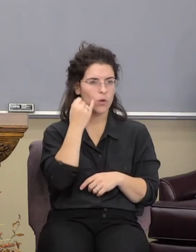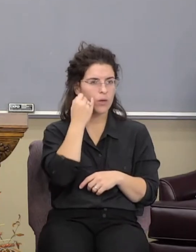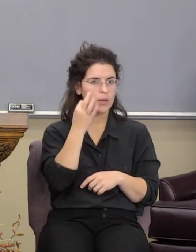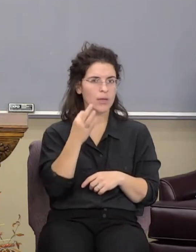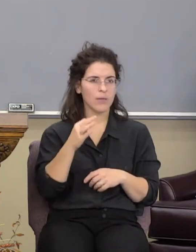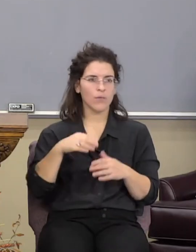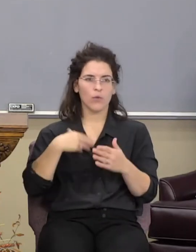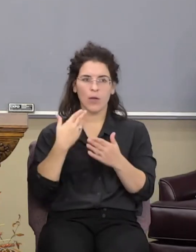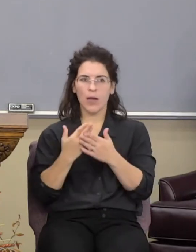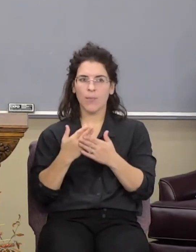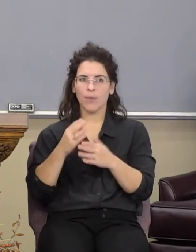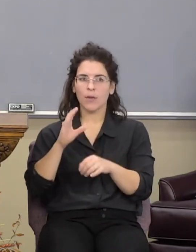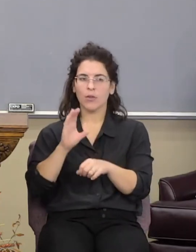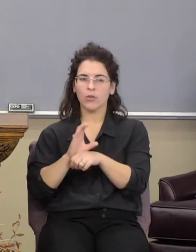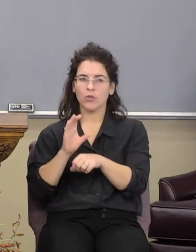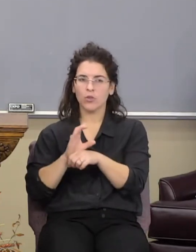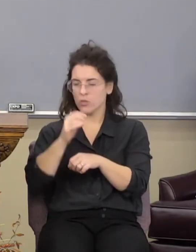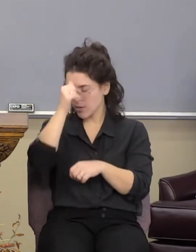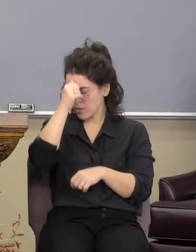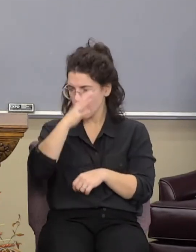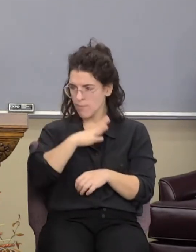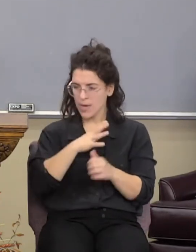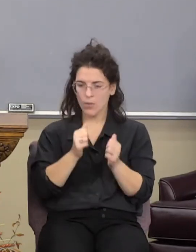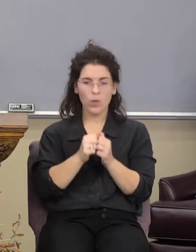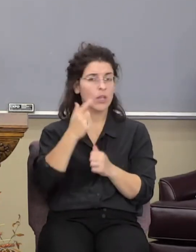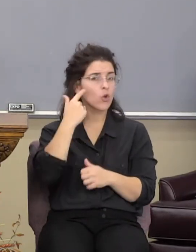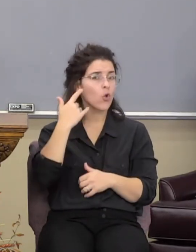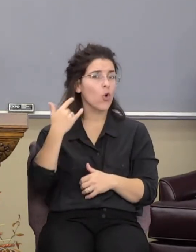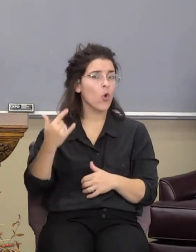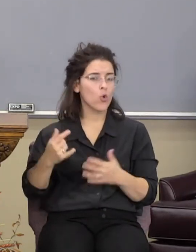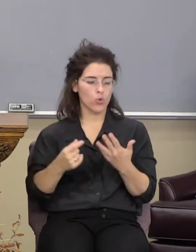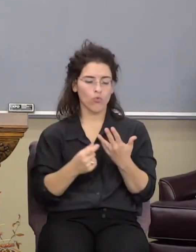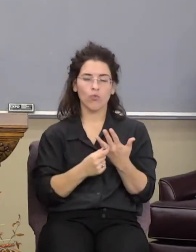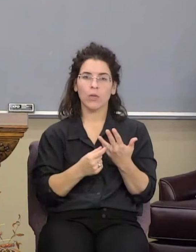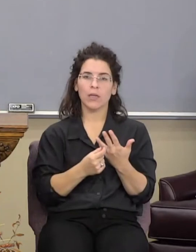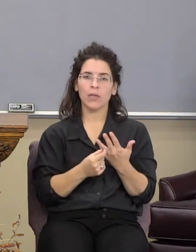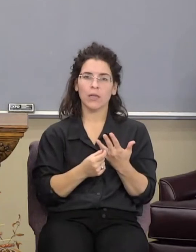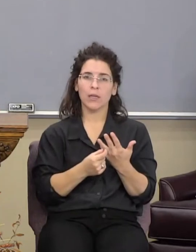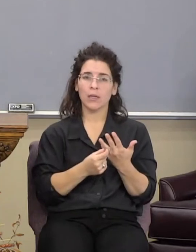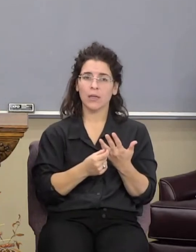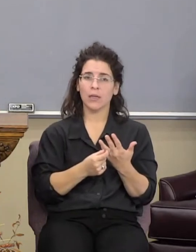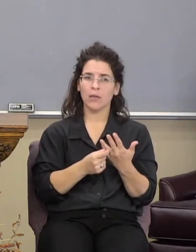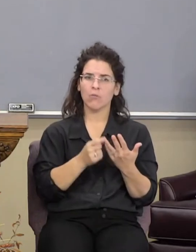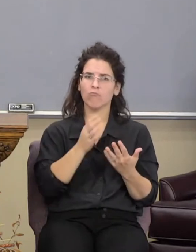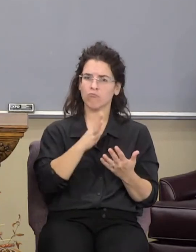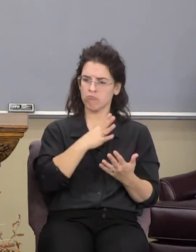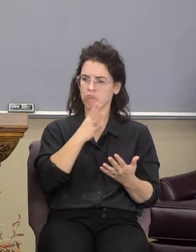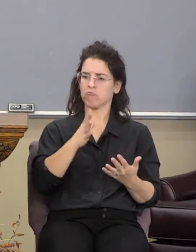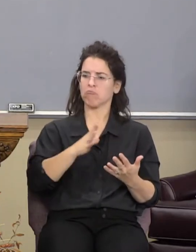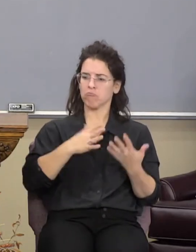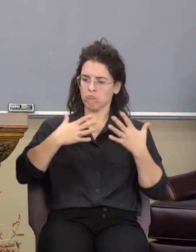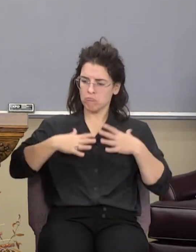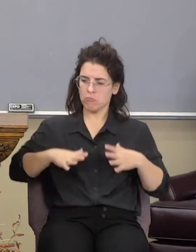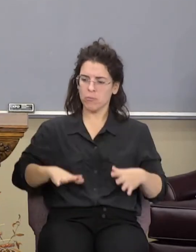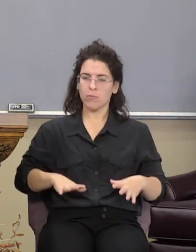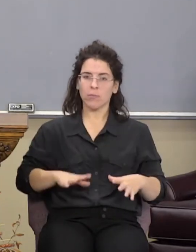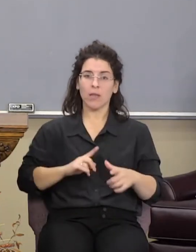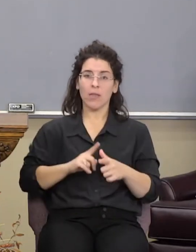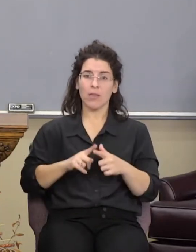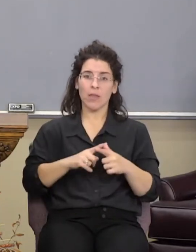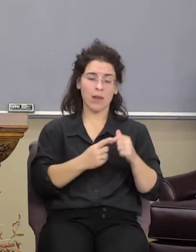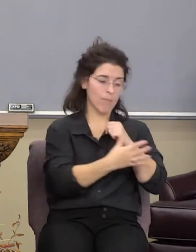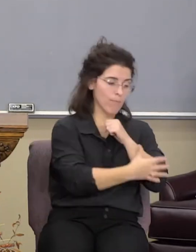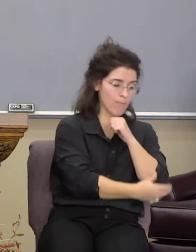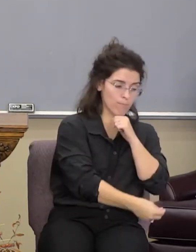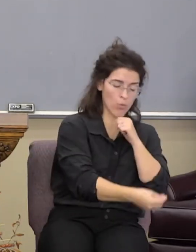your assembly a man with a gold ring in goodly apparel, and there come in also a poor man in